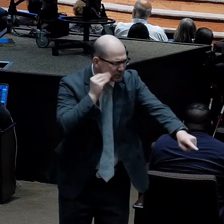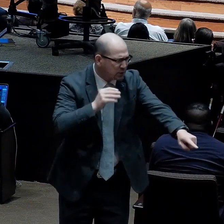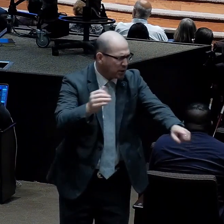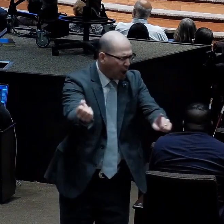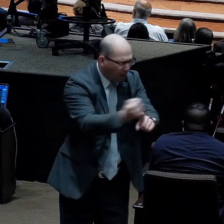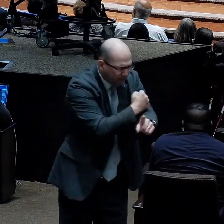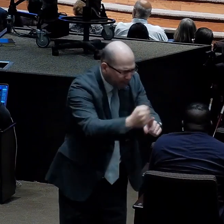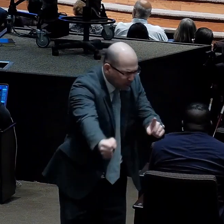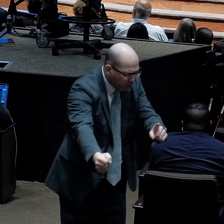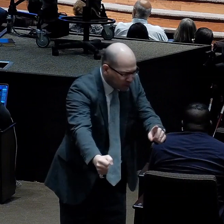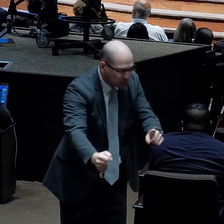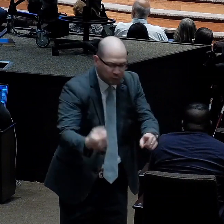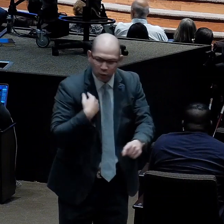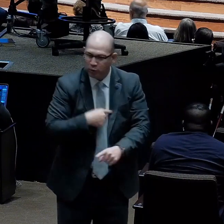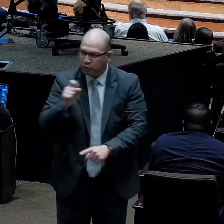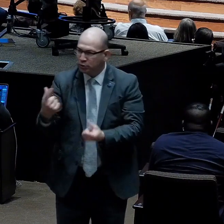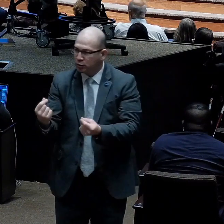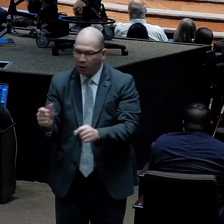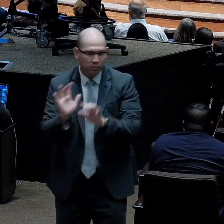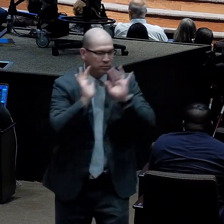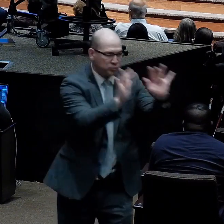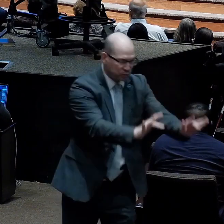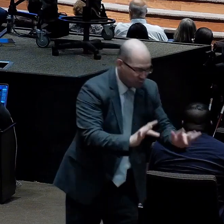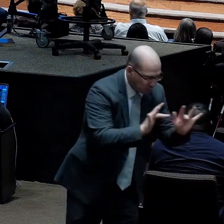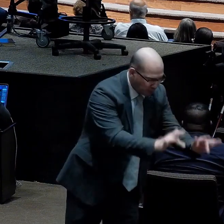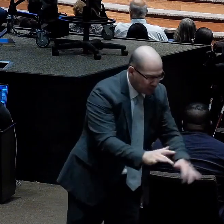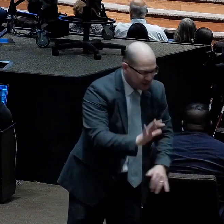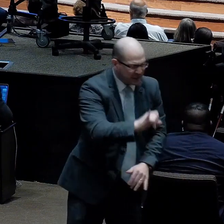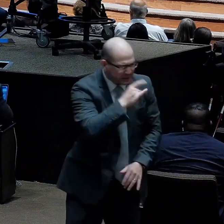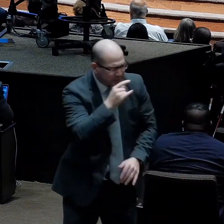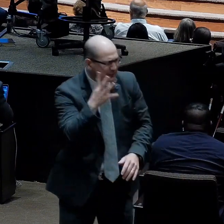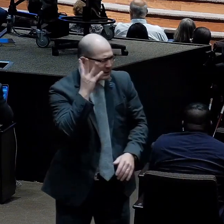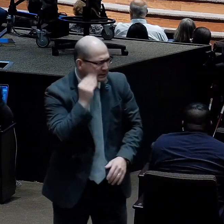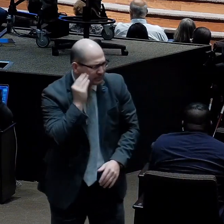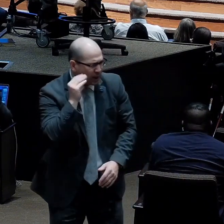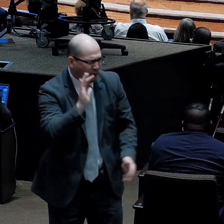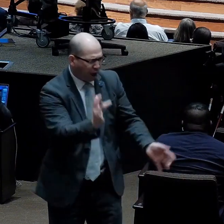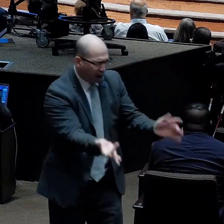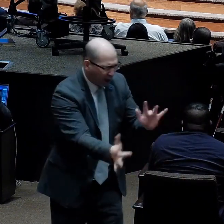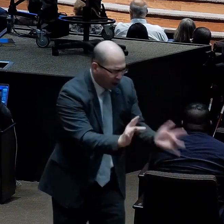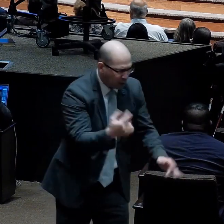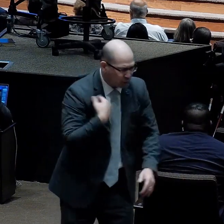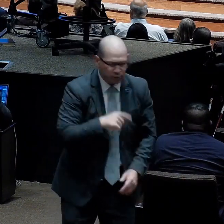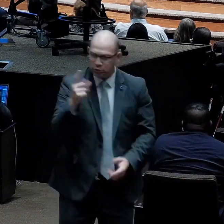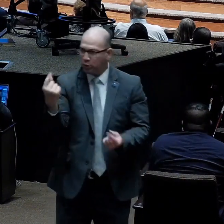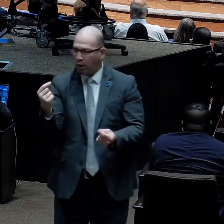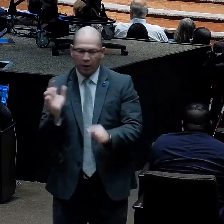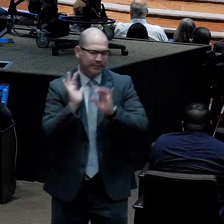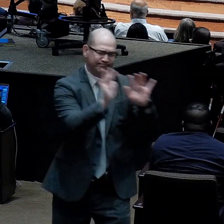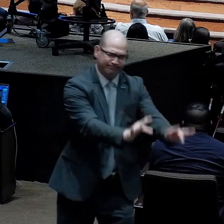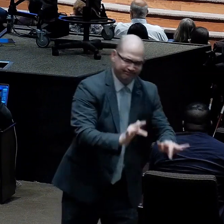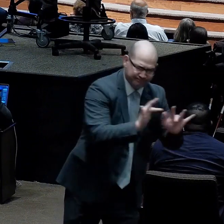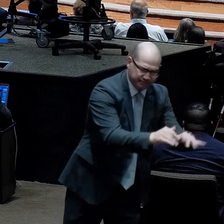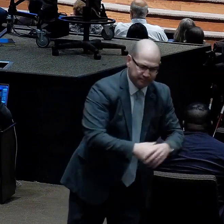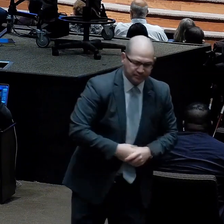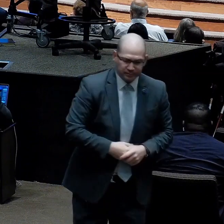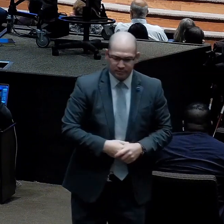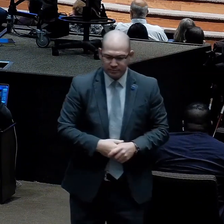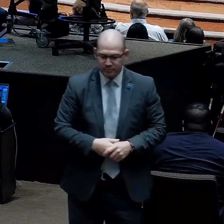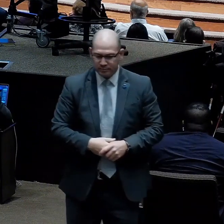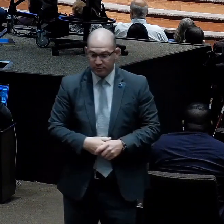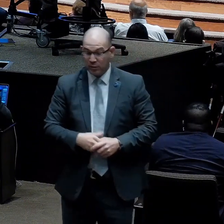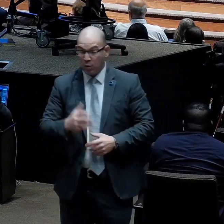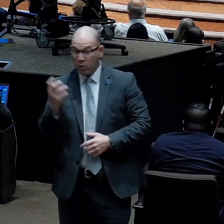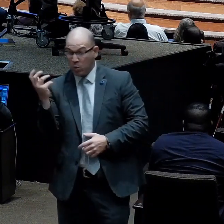child whose parents have left, child exploitation. When this movie came out with Netflix, when they were